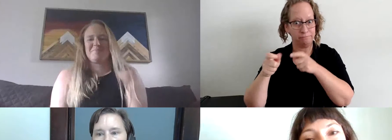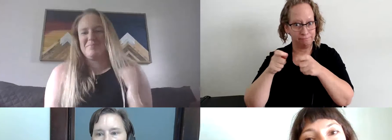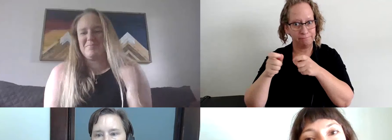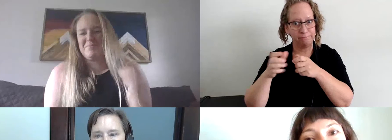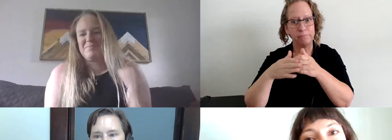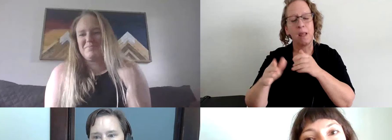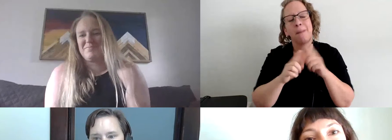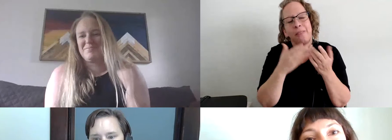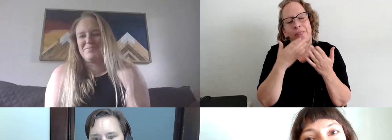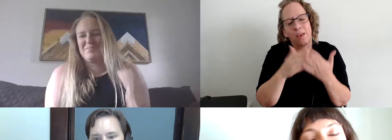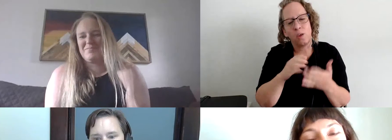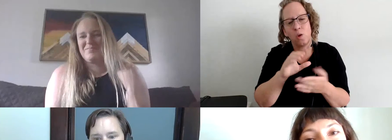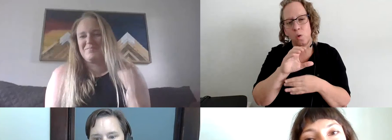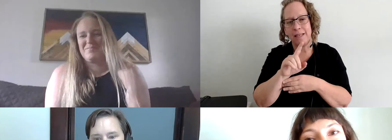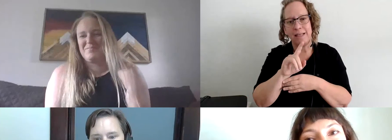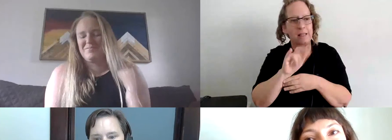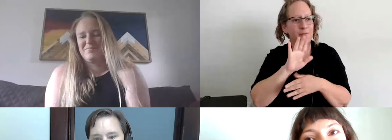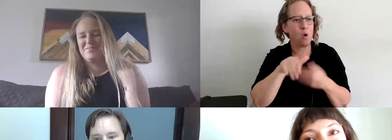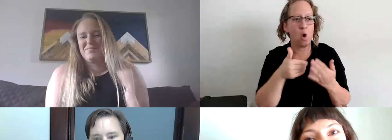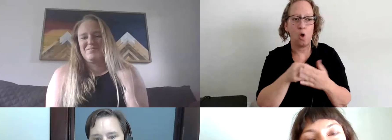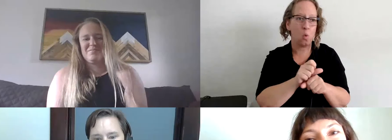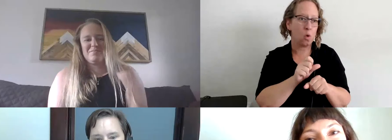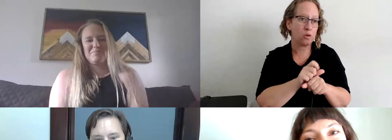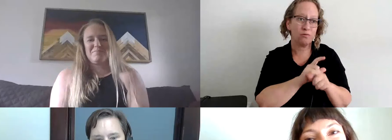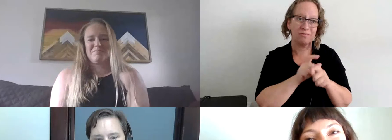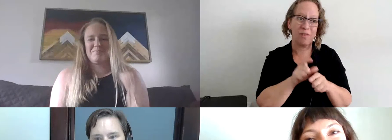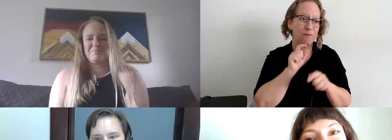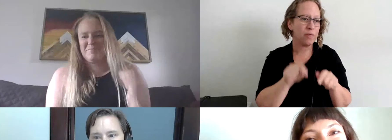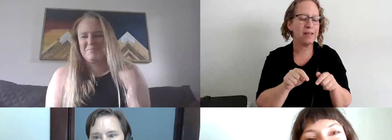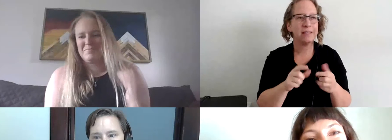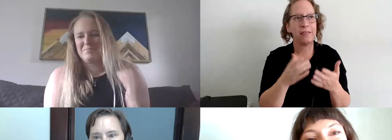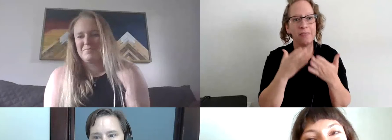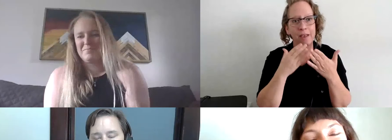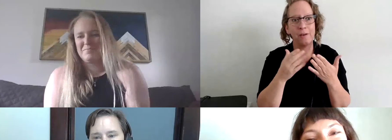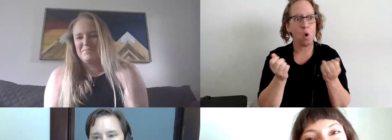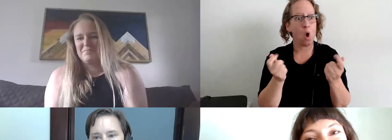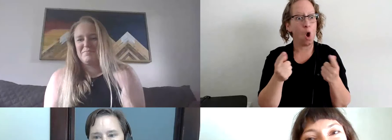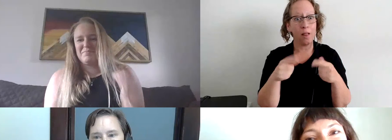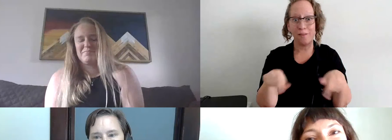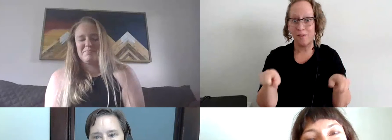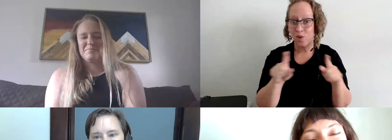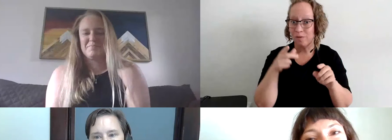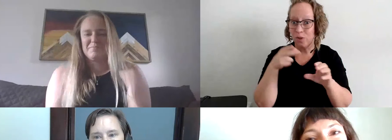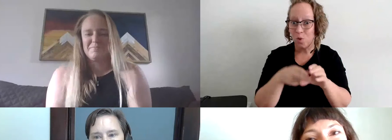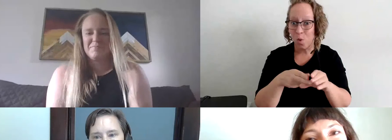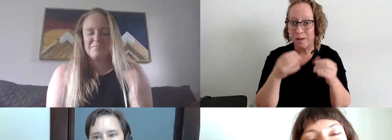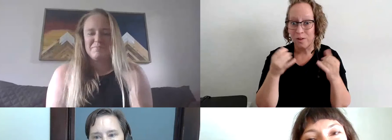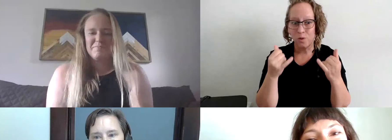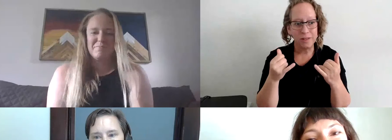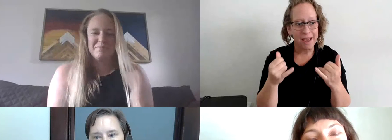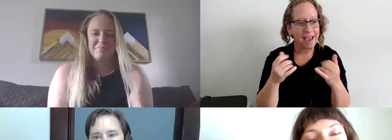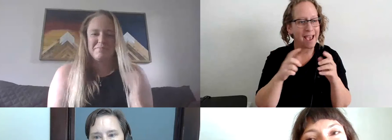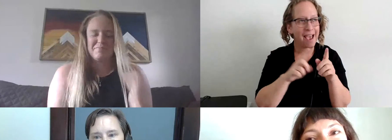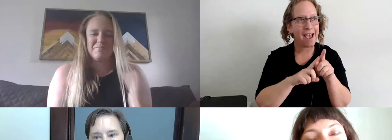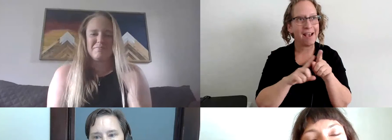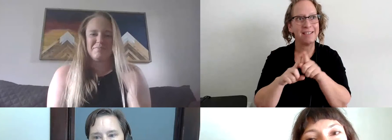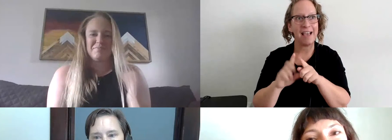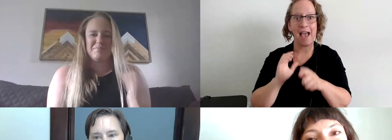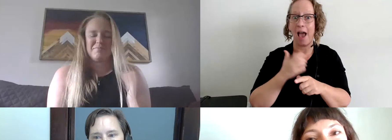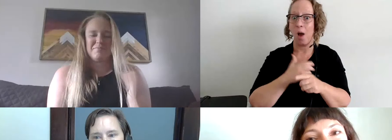thank Cecily for all of the work that she's put into this. Thanks for all of you who have joined us today as